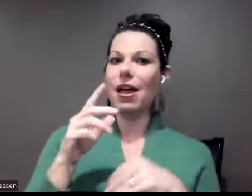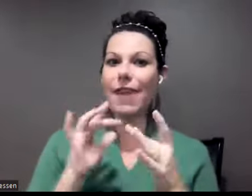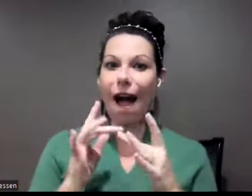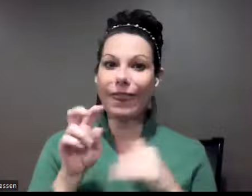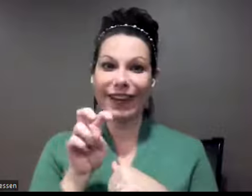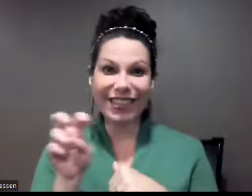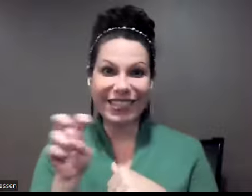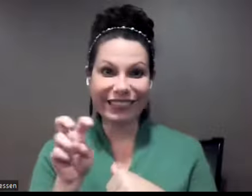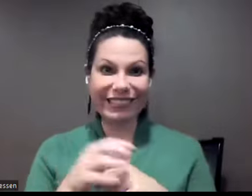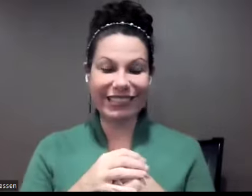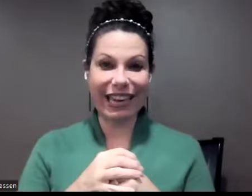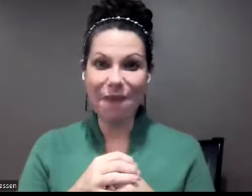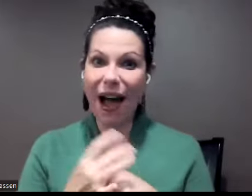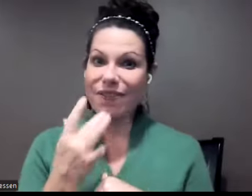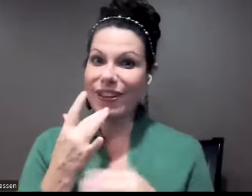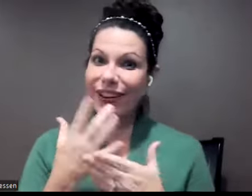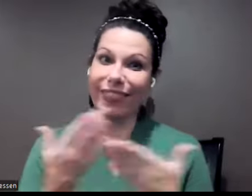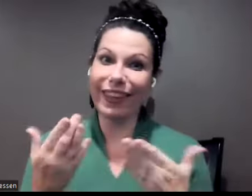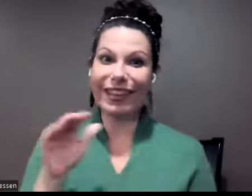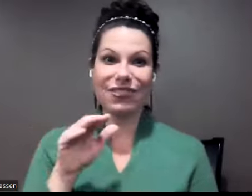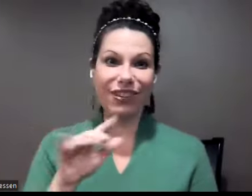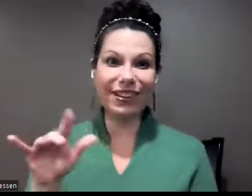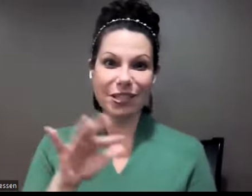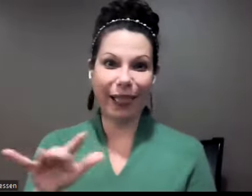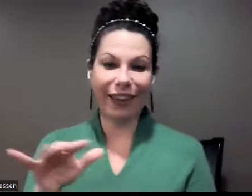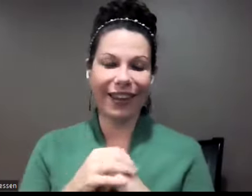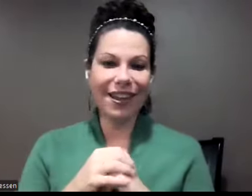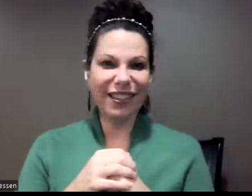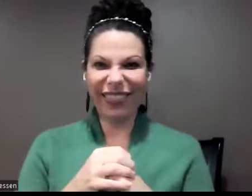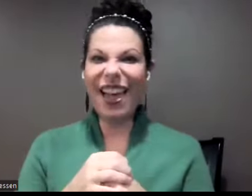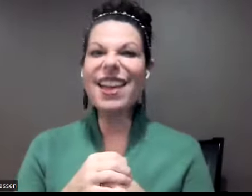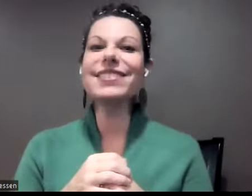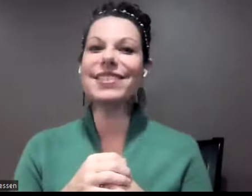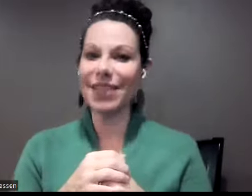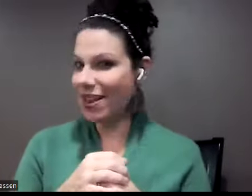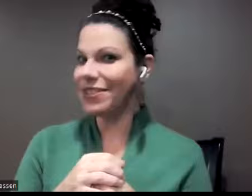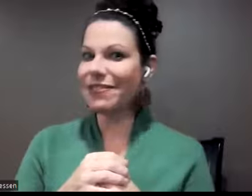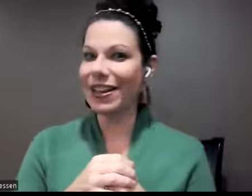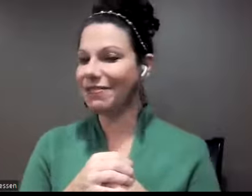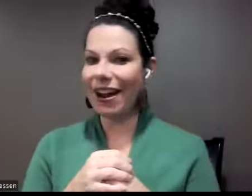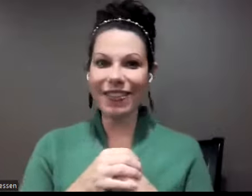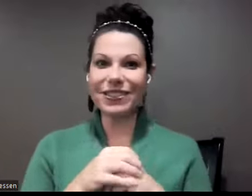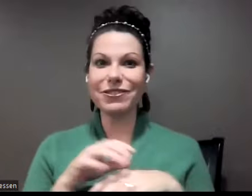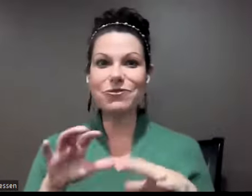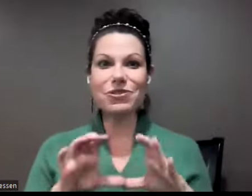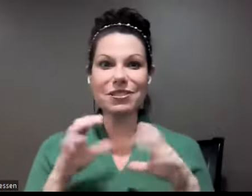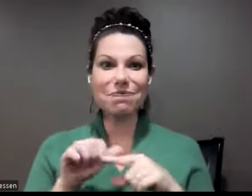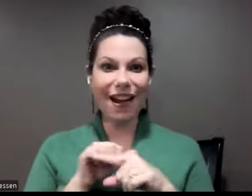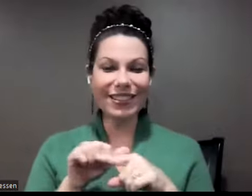the online itinerants. And my favorite thing is finger spelling. Let's get into it, right? Let's do some practice